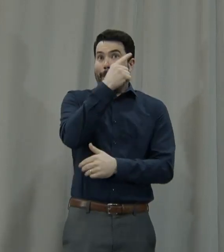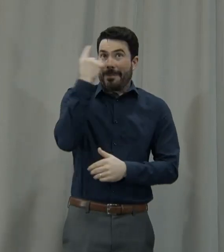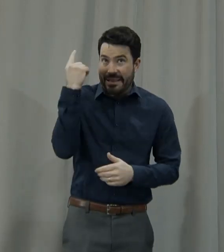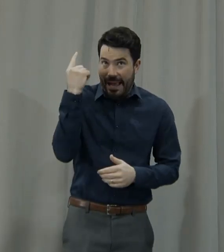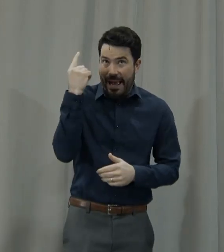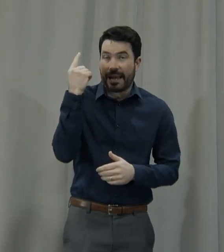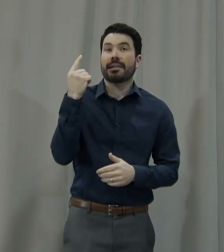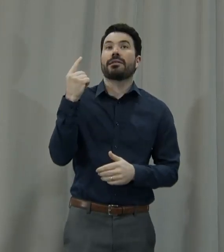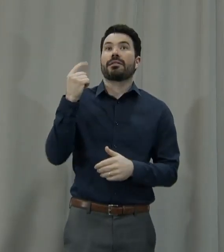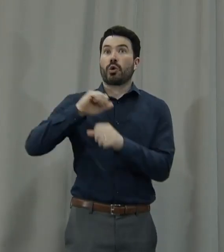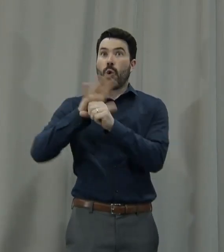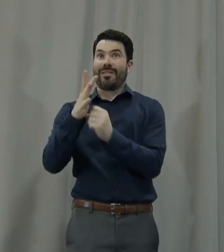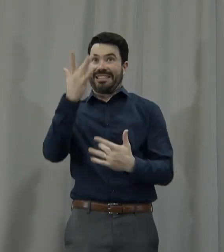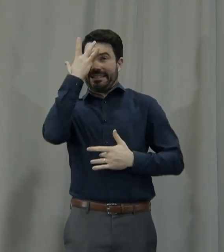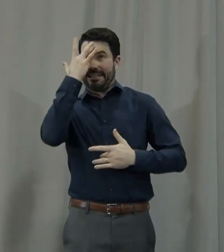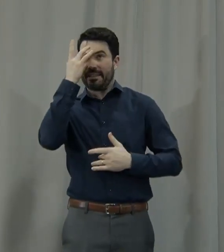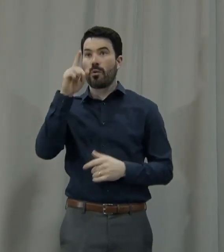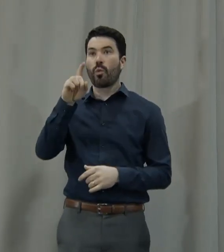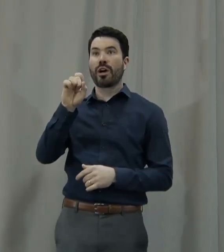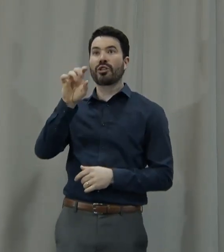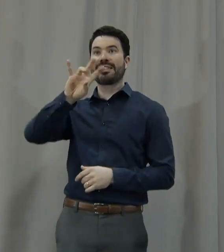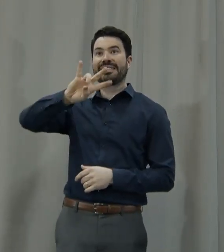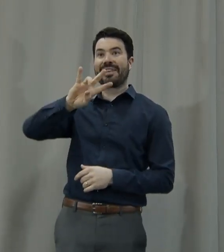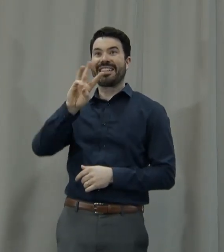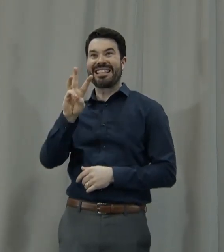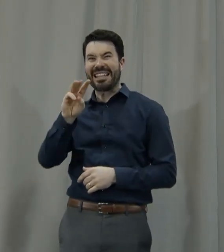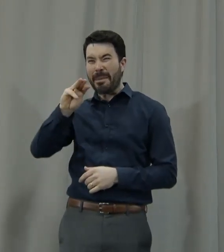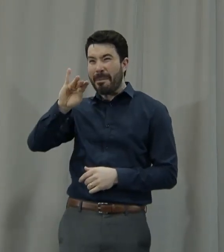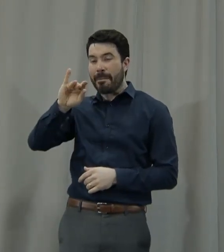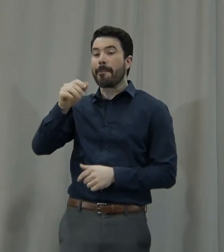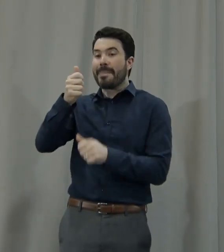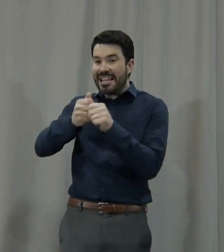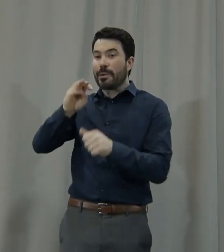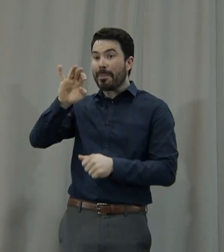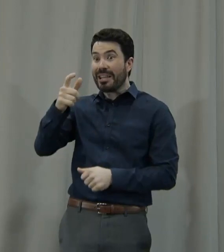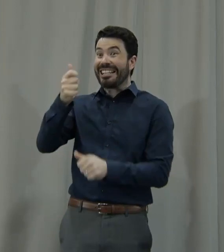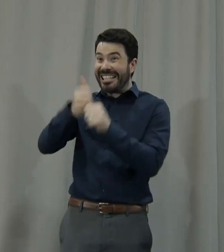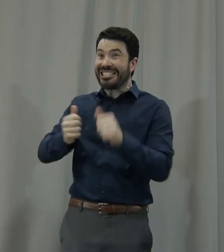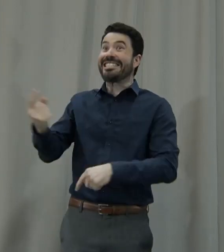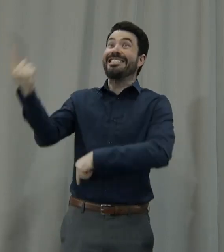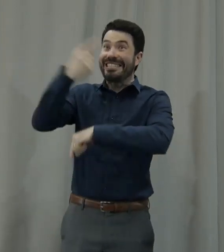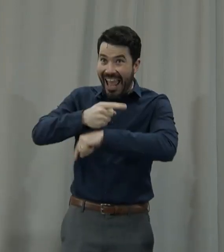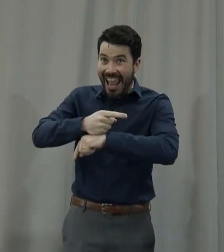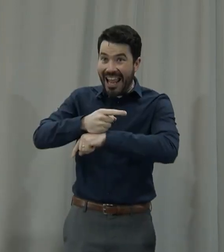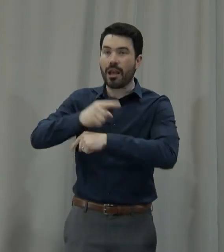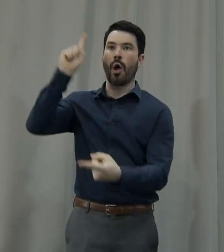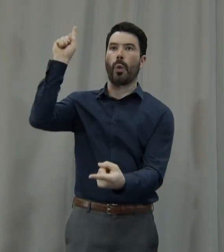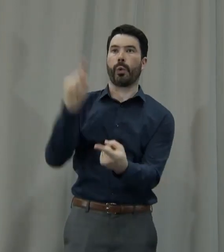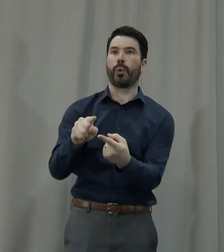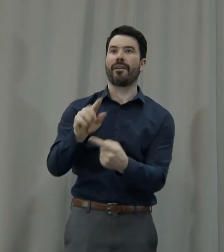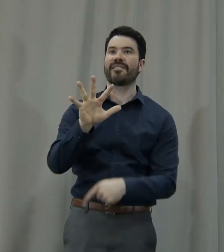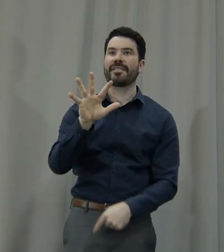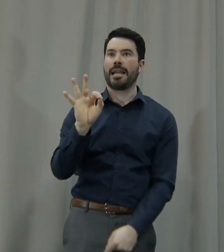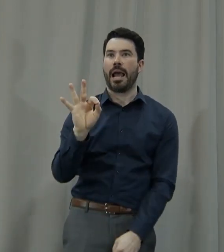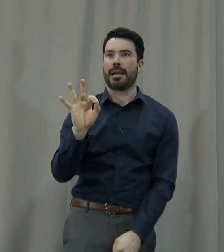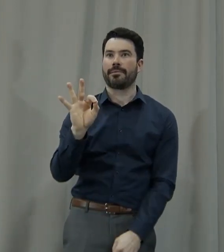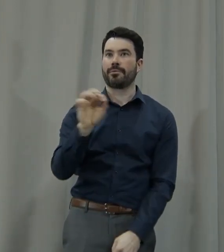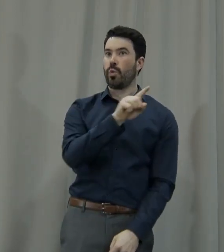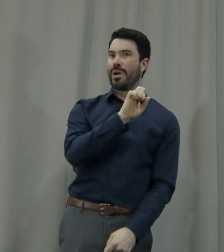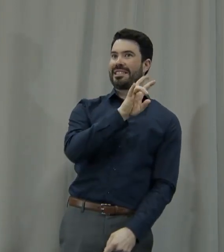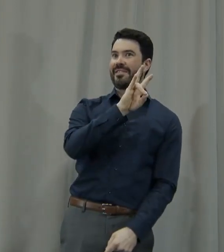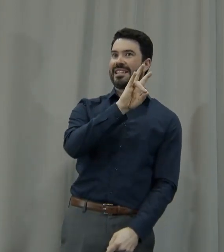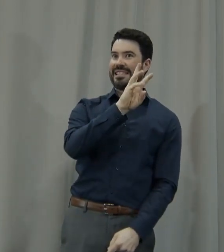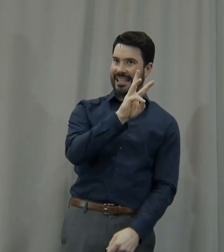from 176 per million per day at the on-site to 59. We